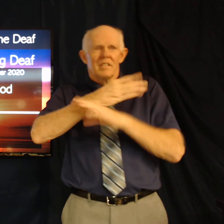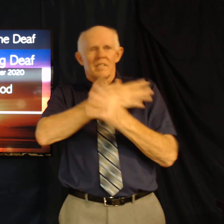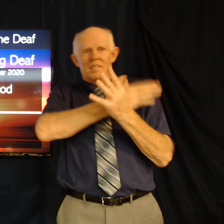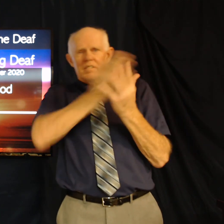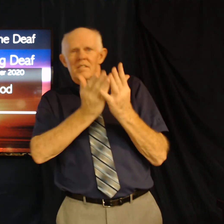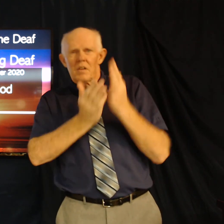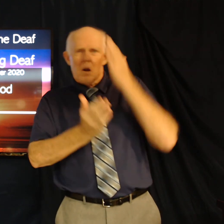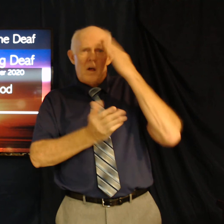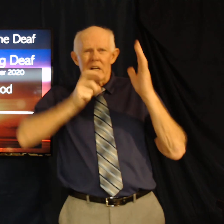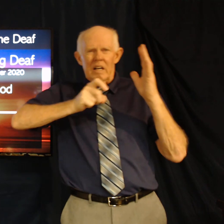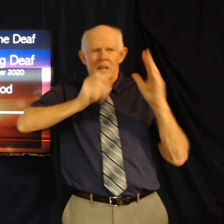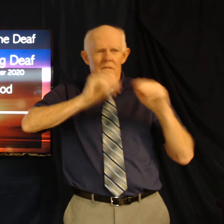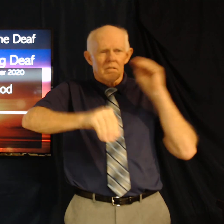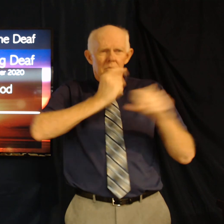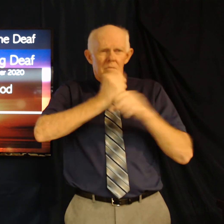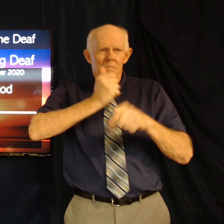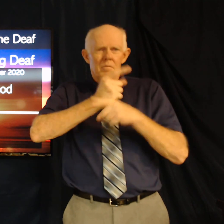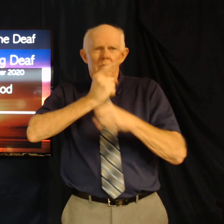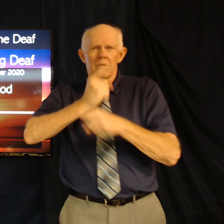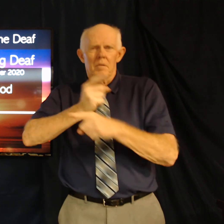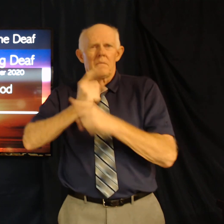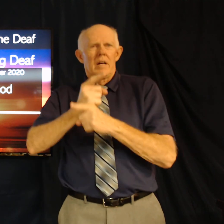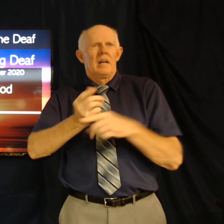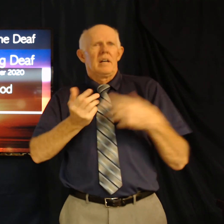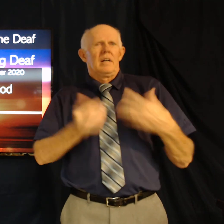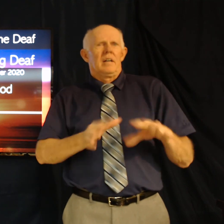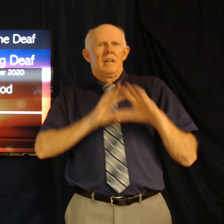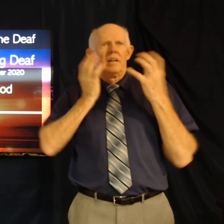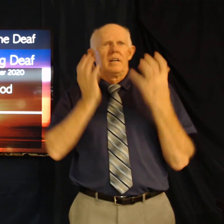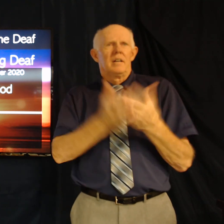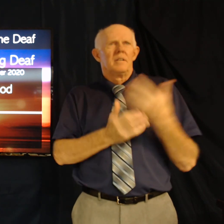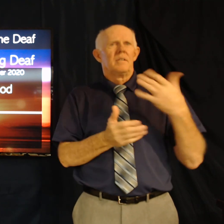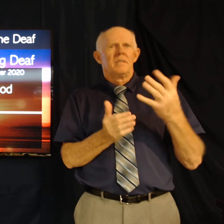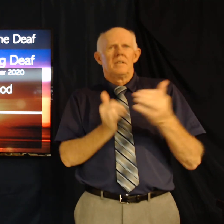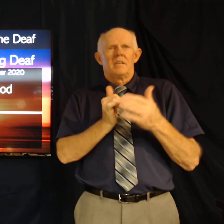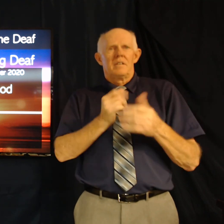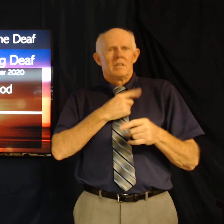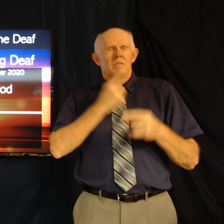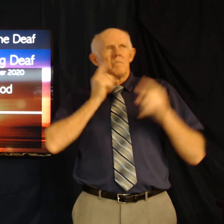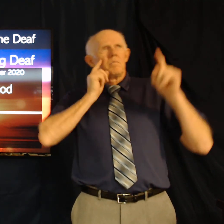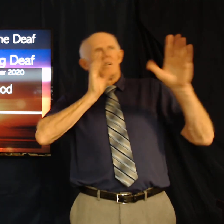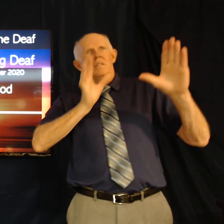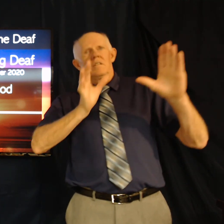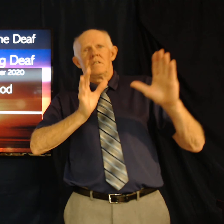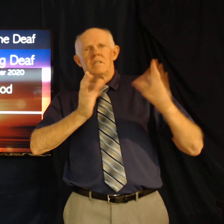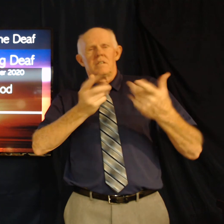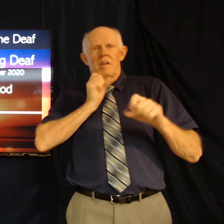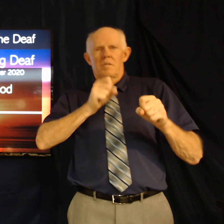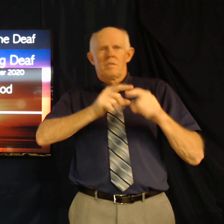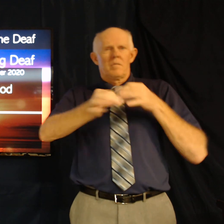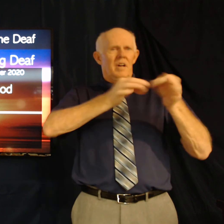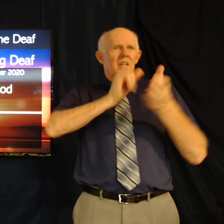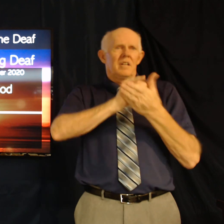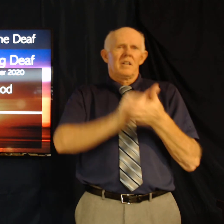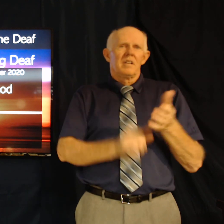third, fourth, fifth day, and how He put things right and into place. It's so wonderful.